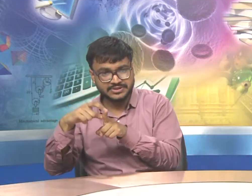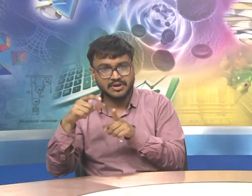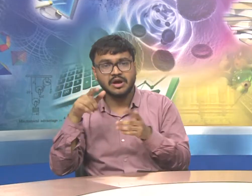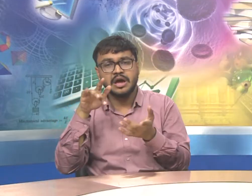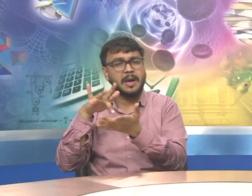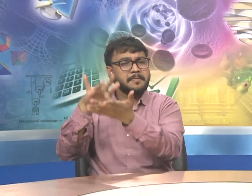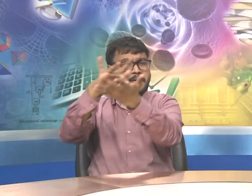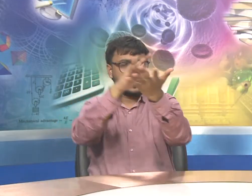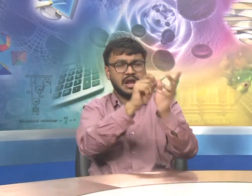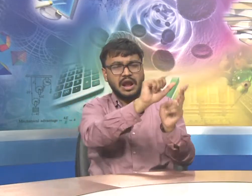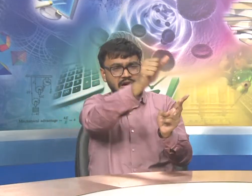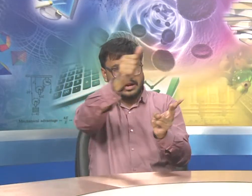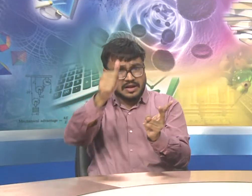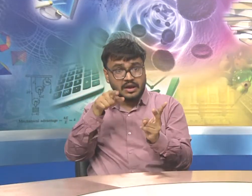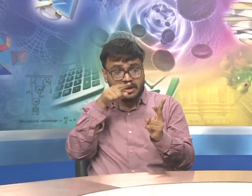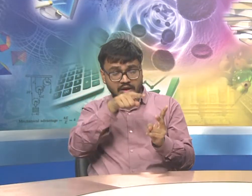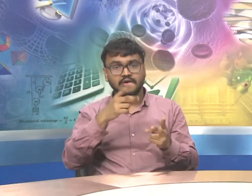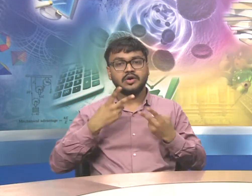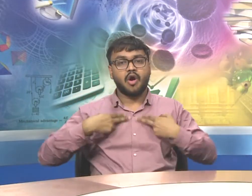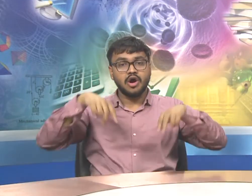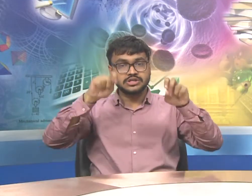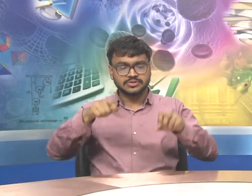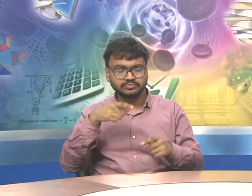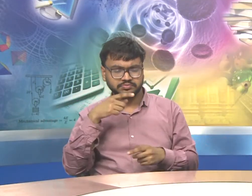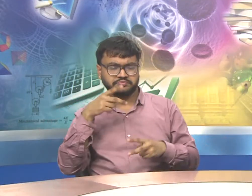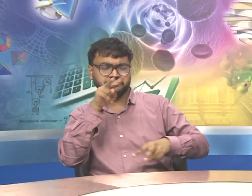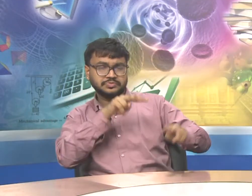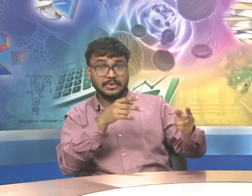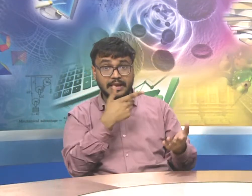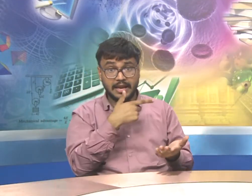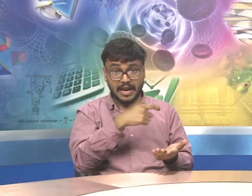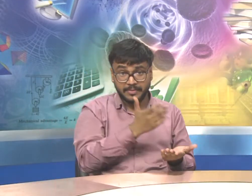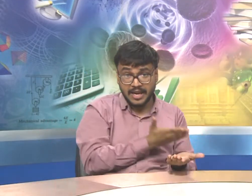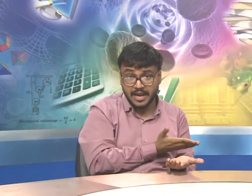Delhi and other places also.